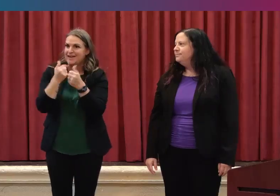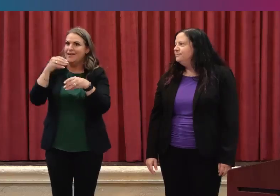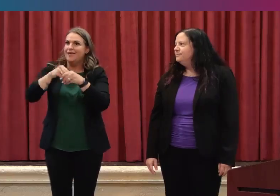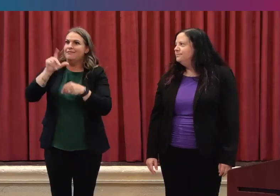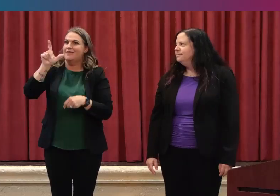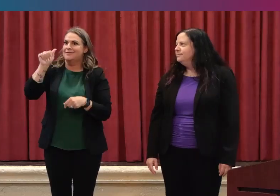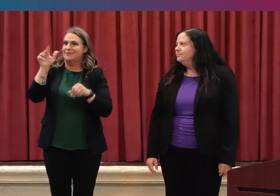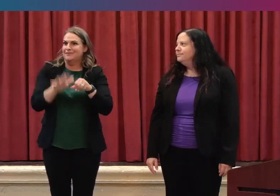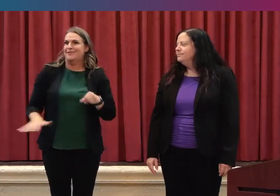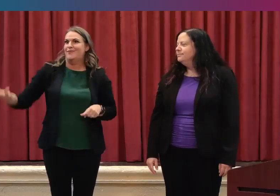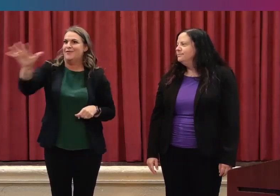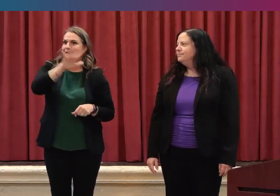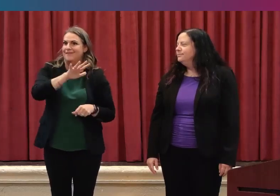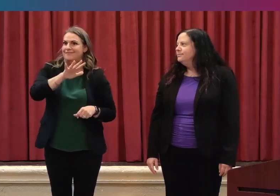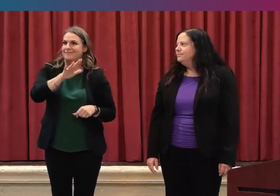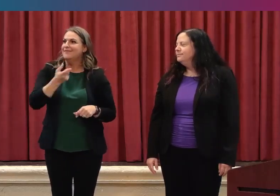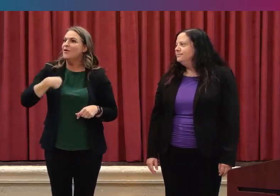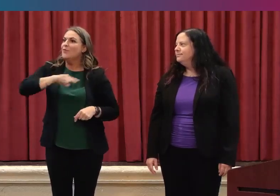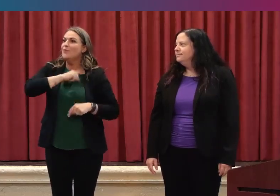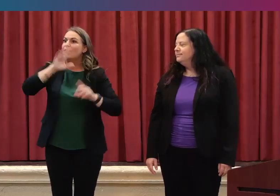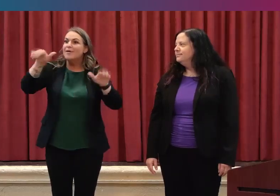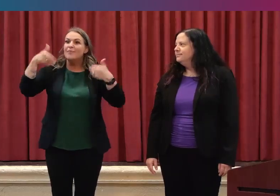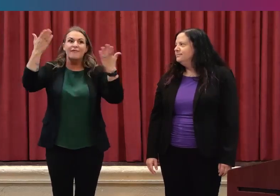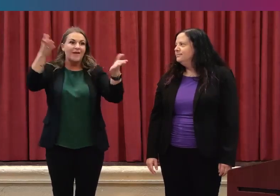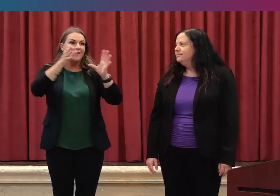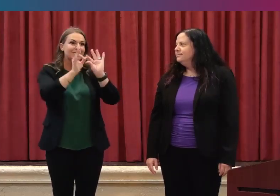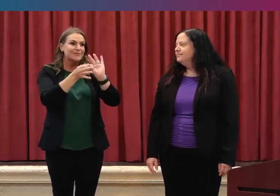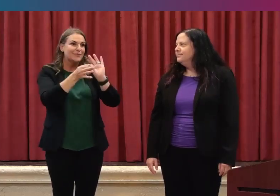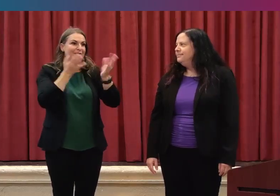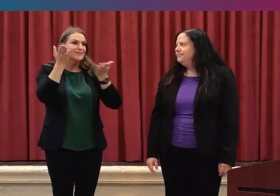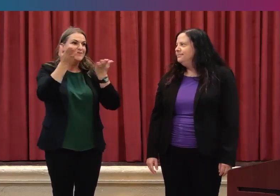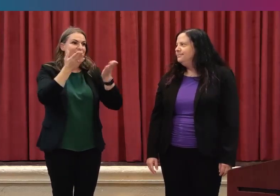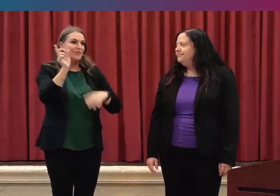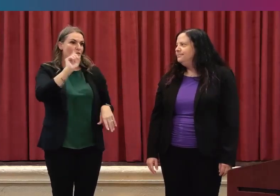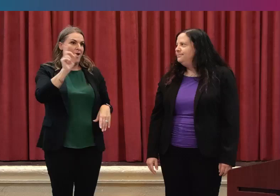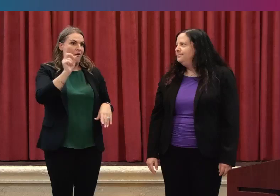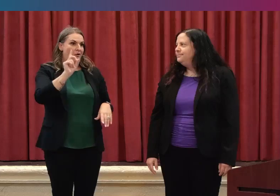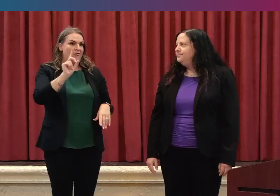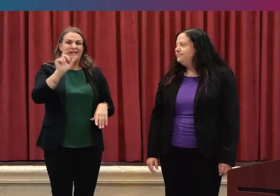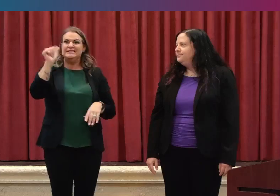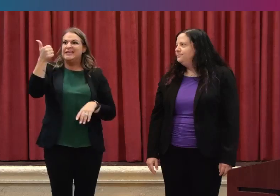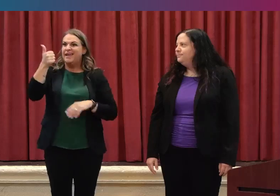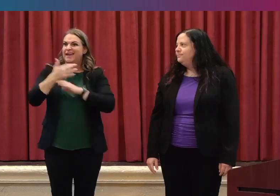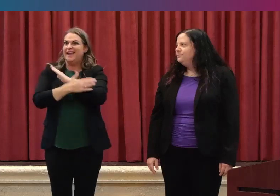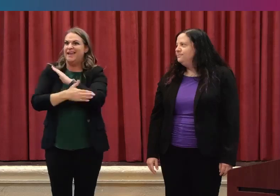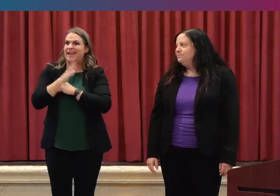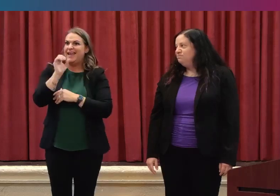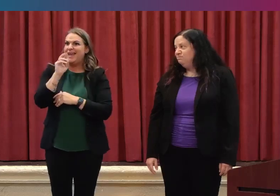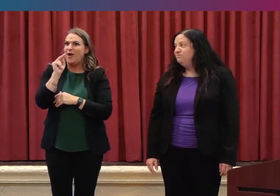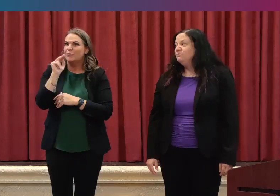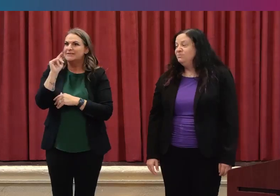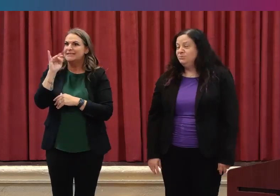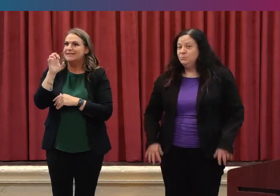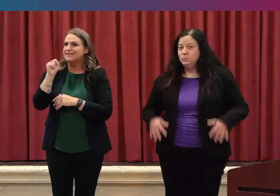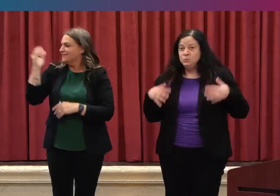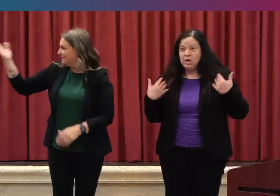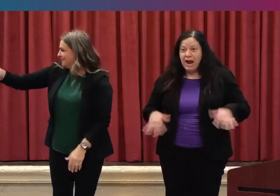1968. It's an agency that serves Los Angeles County. We provide interpreting services in 10